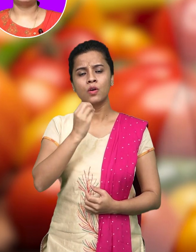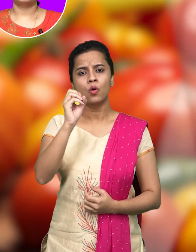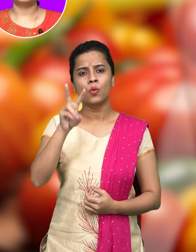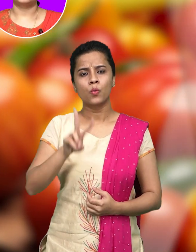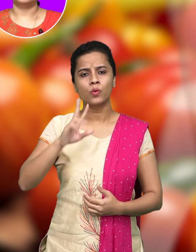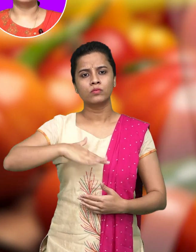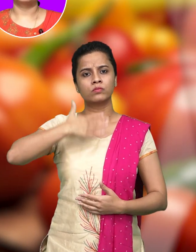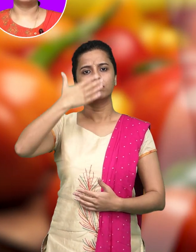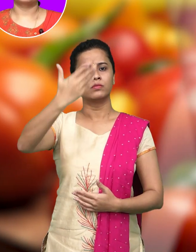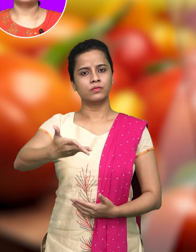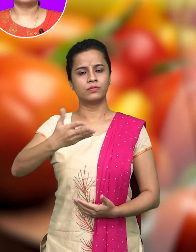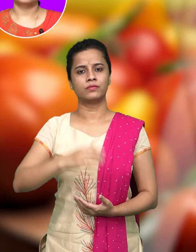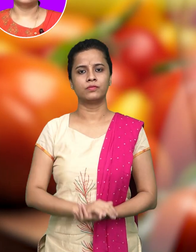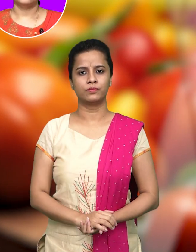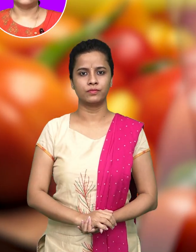the atmosphere.